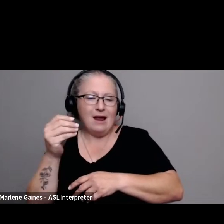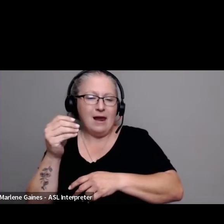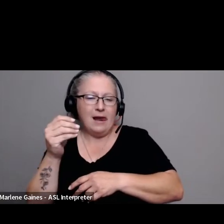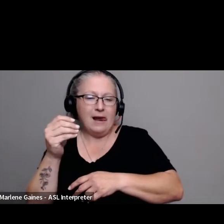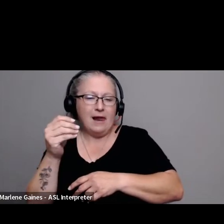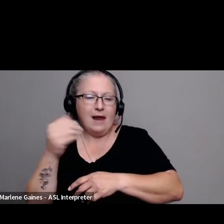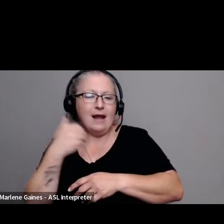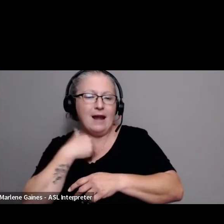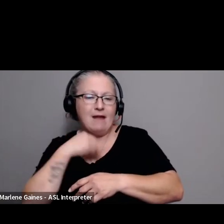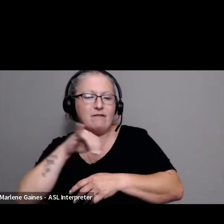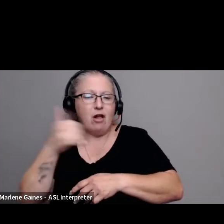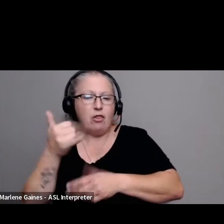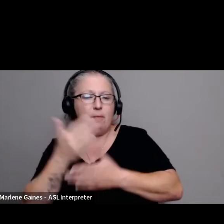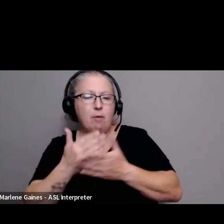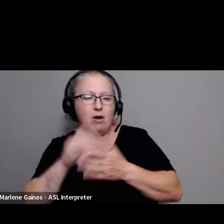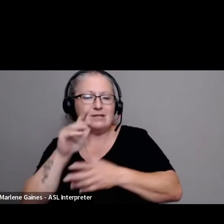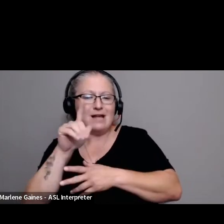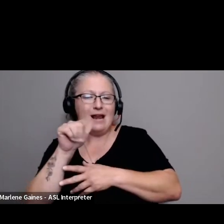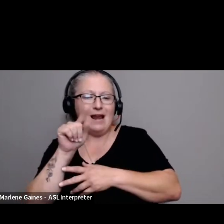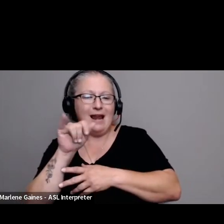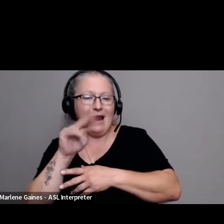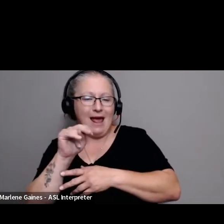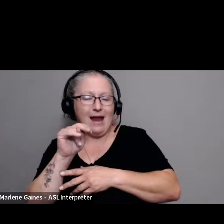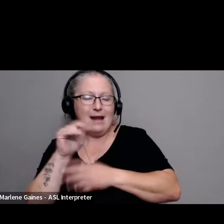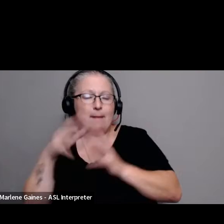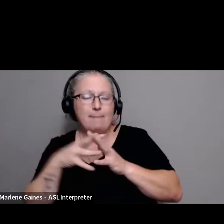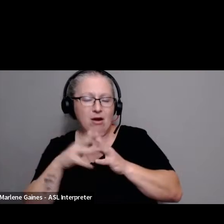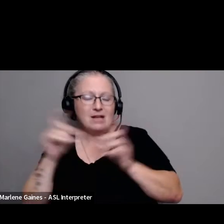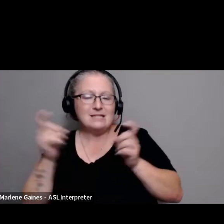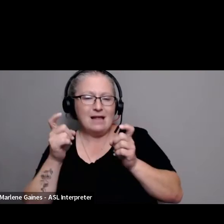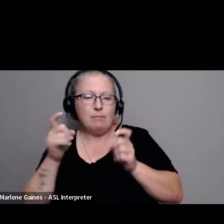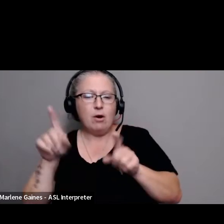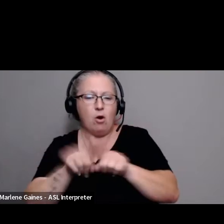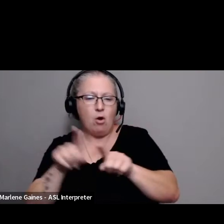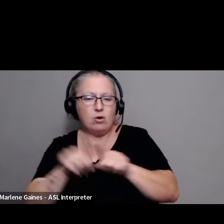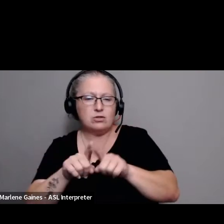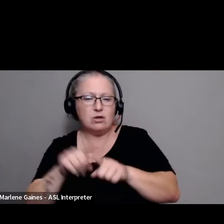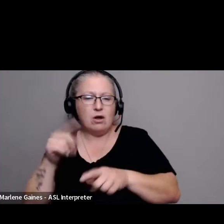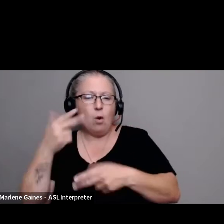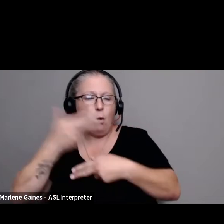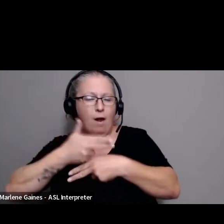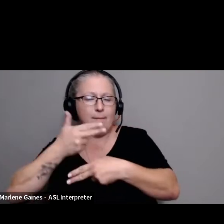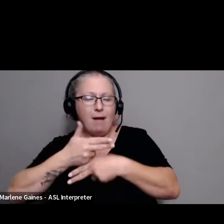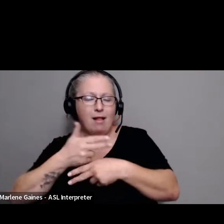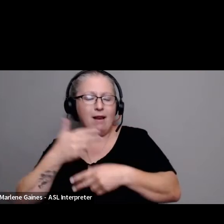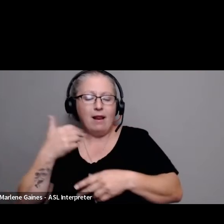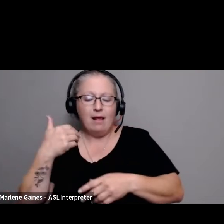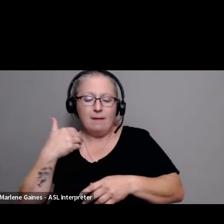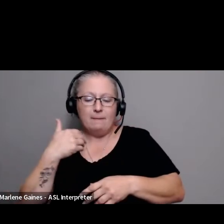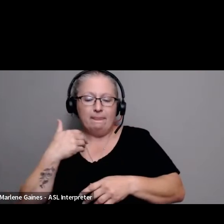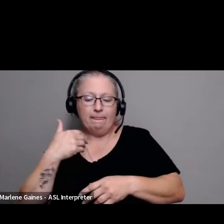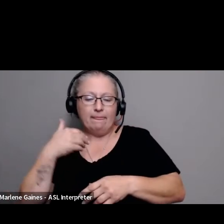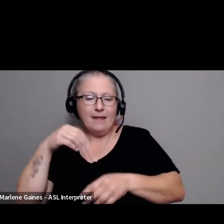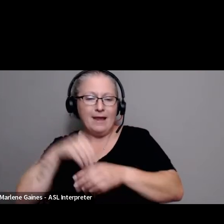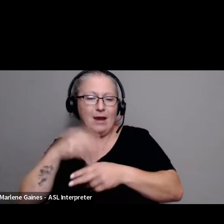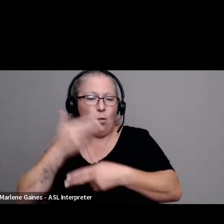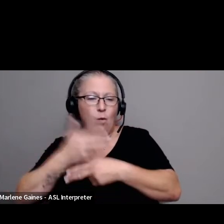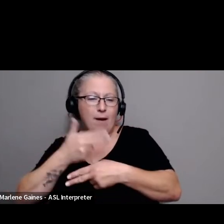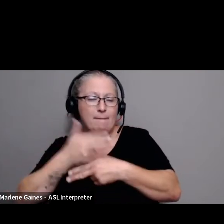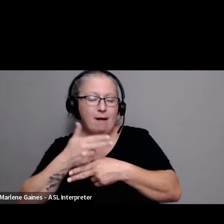there are other parts of Latin America that do celebrate as well. Like in Guatemala, there's a part in Guatemala